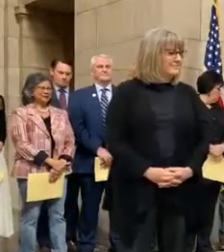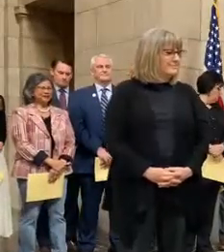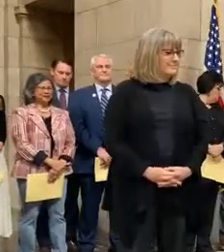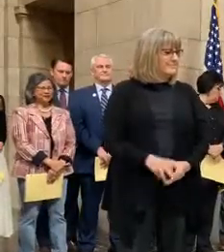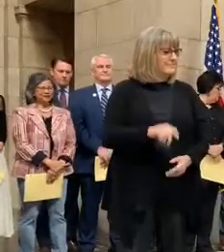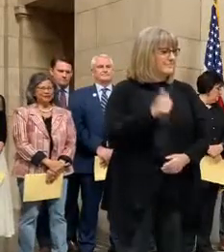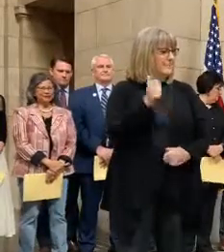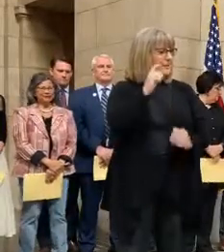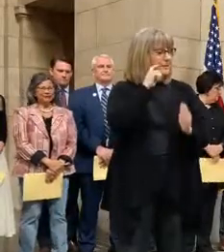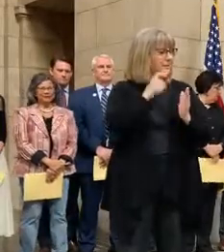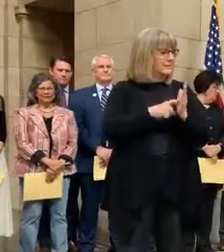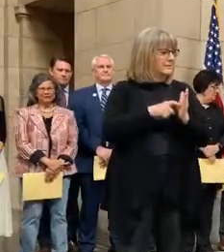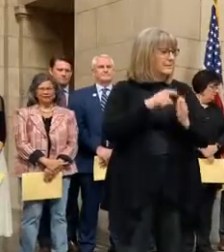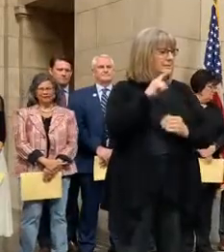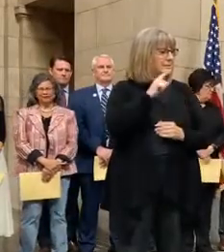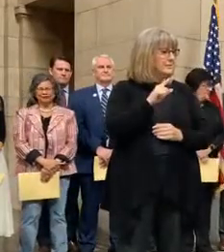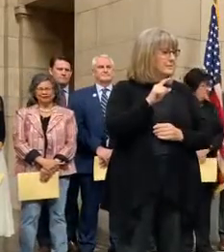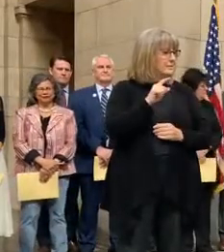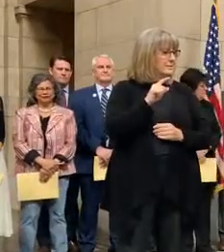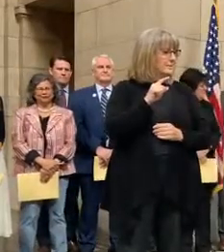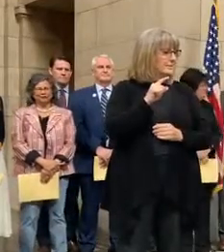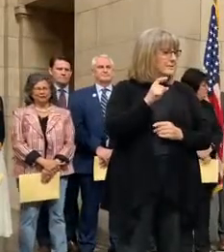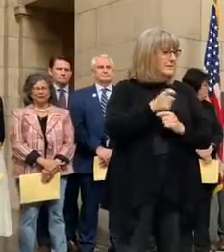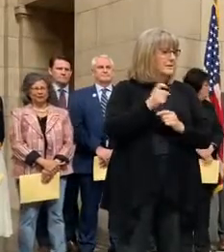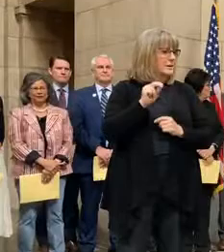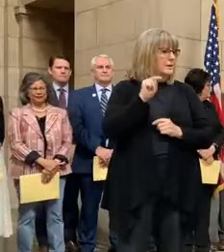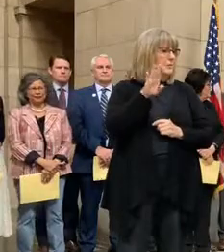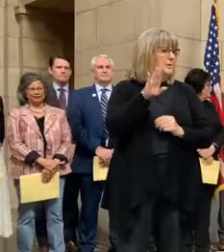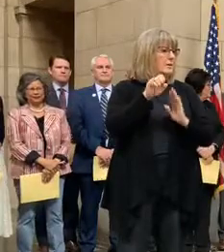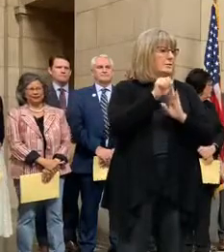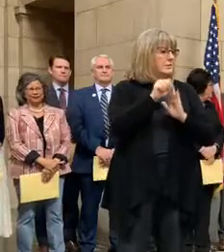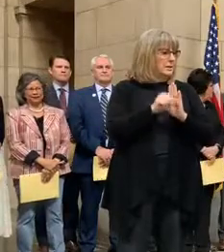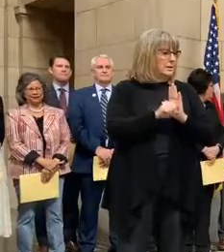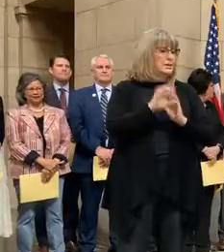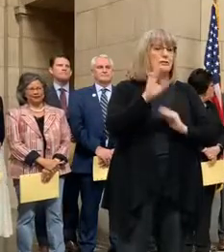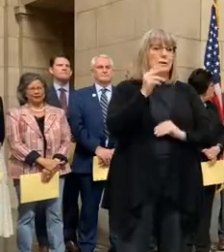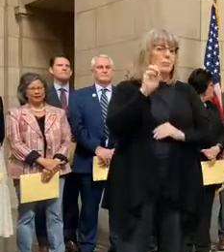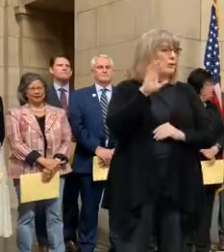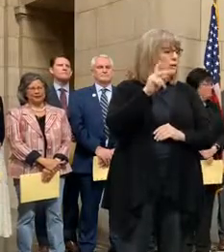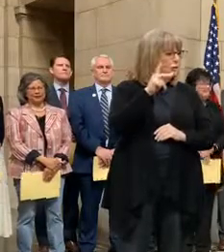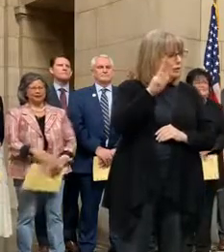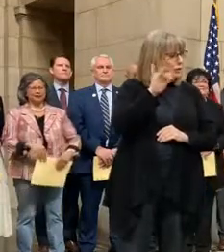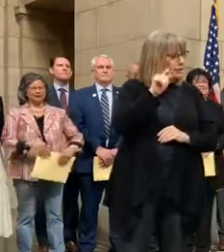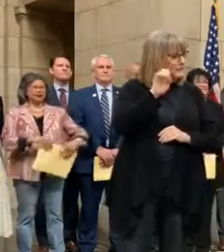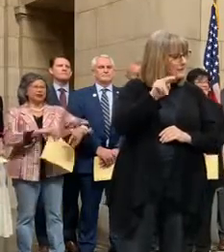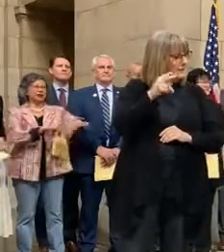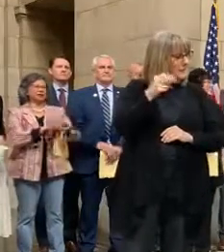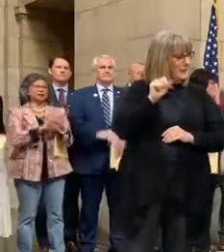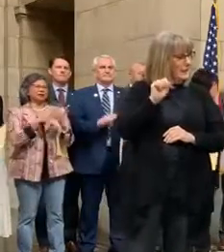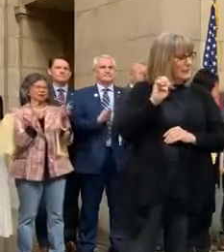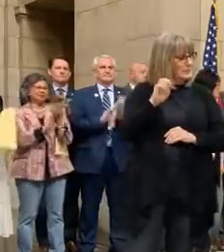And then I'd also like to recognize from the Nebraska Chamber of Commerce, Kristen Hassenbrook.